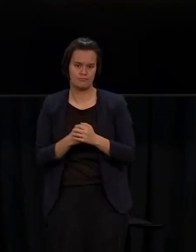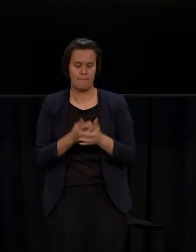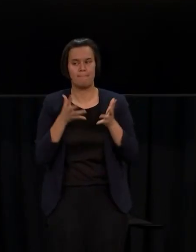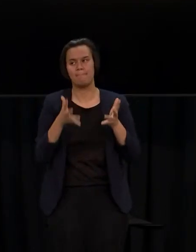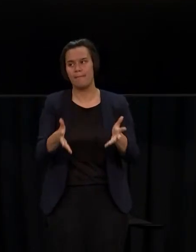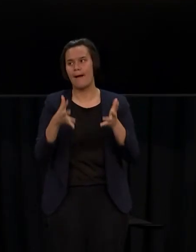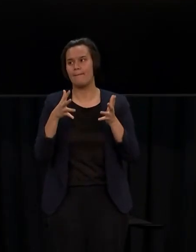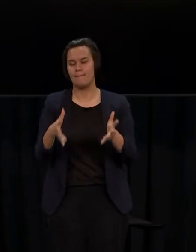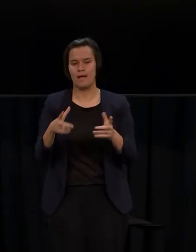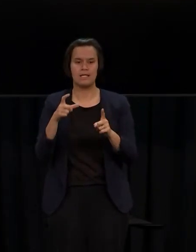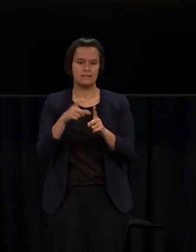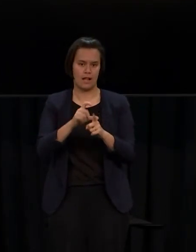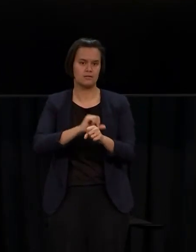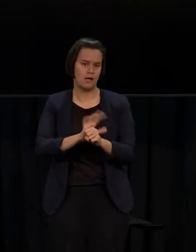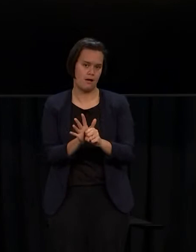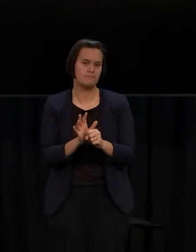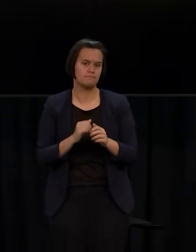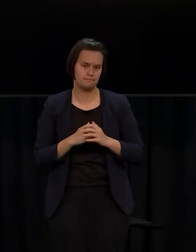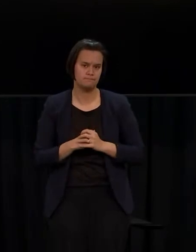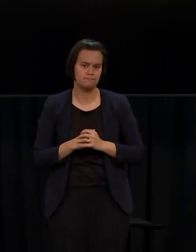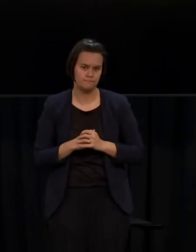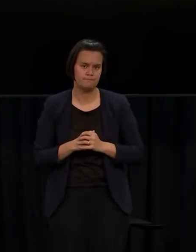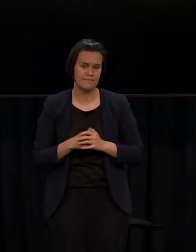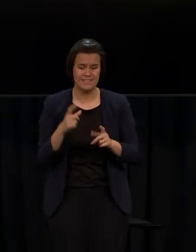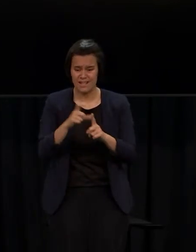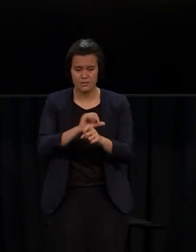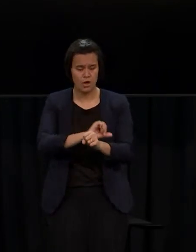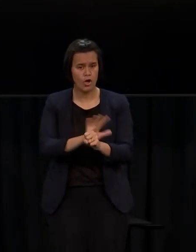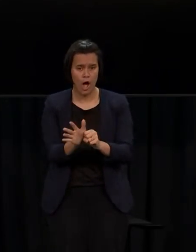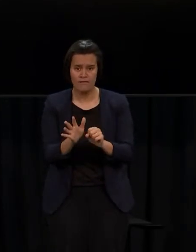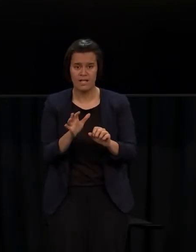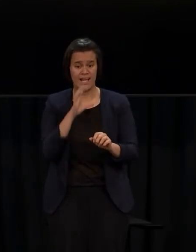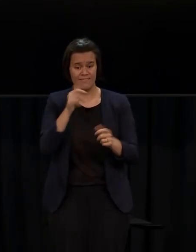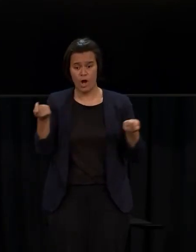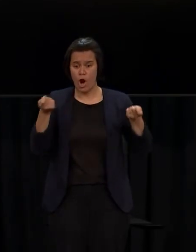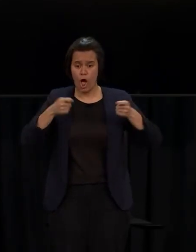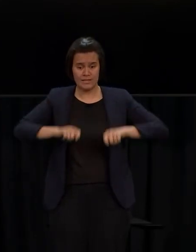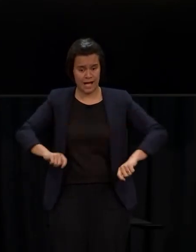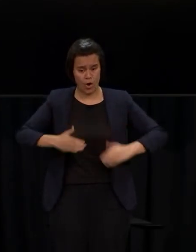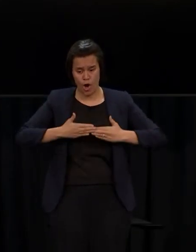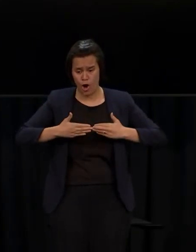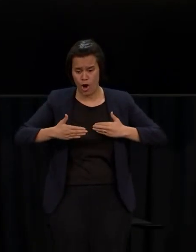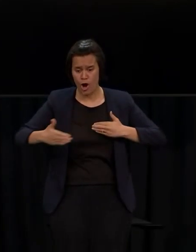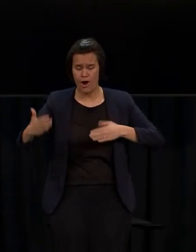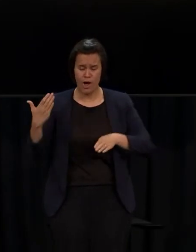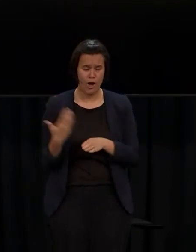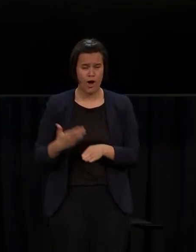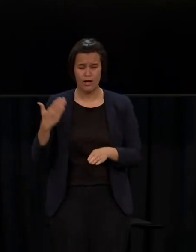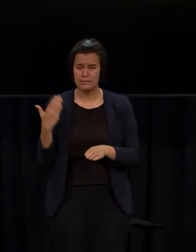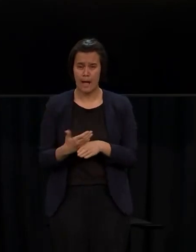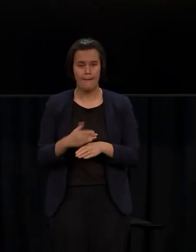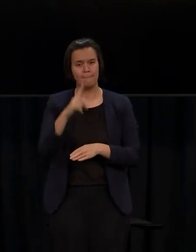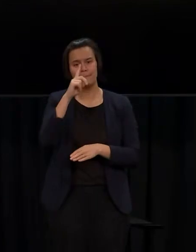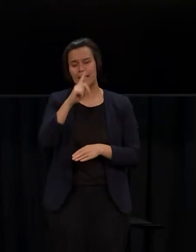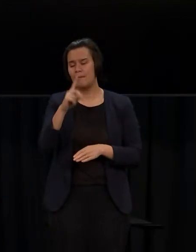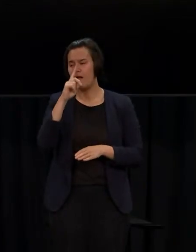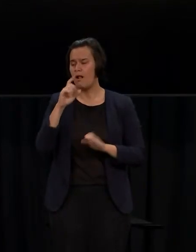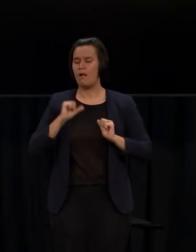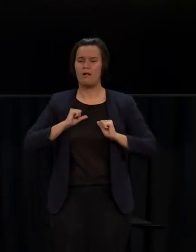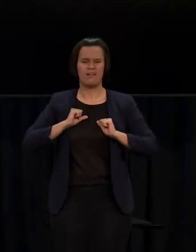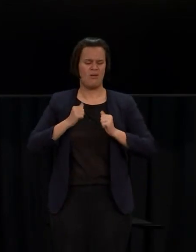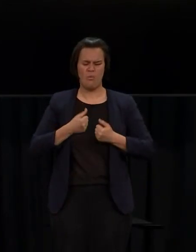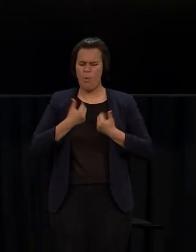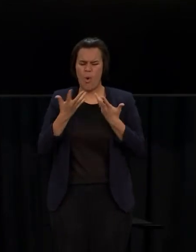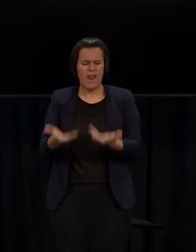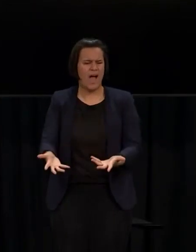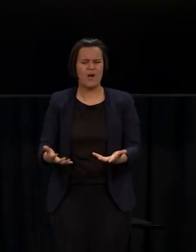causes fatigue on people. There's only so long that they can continue some of those restrictions. Now, we've eased to ease pressure in